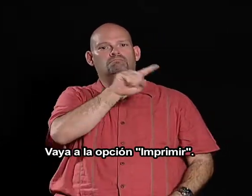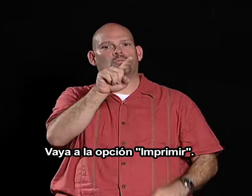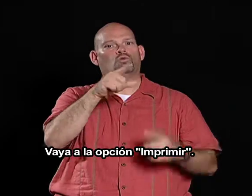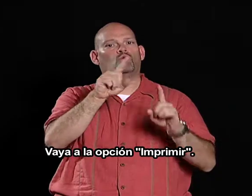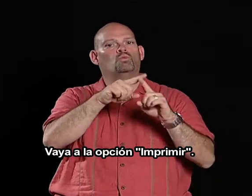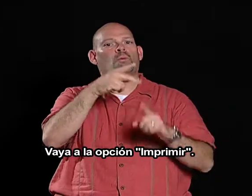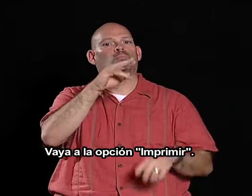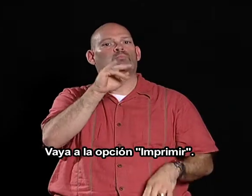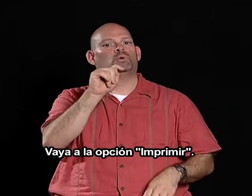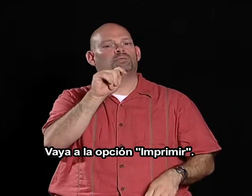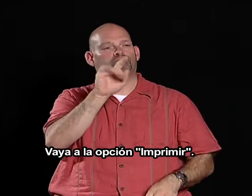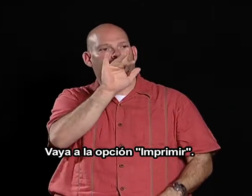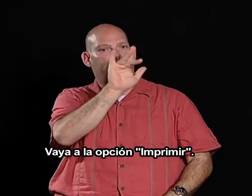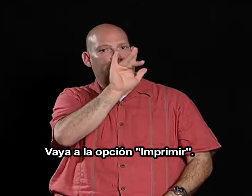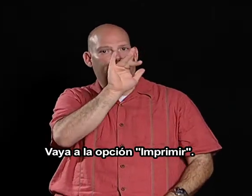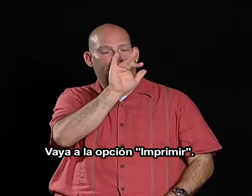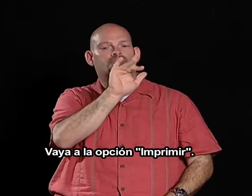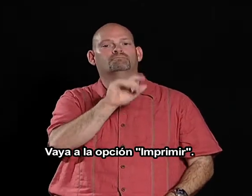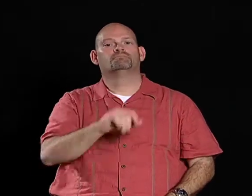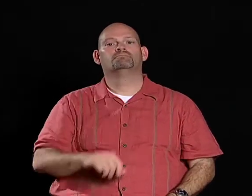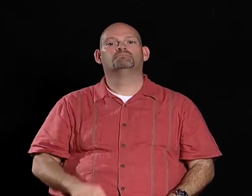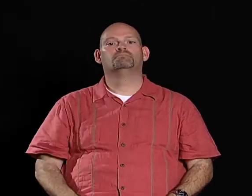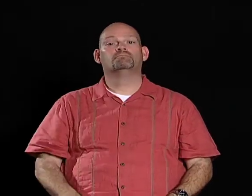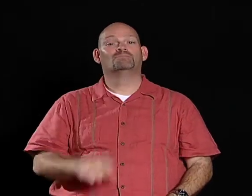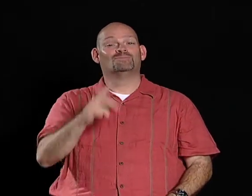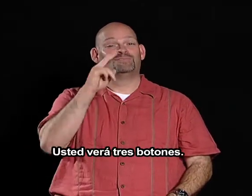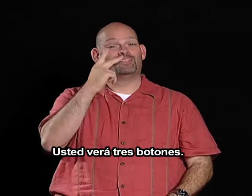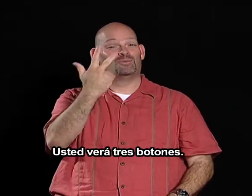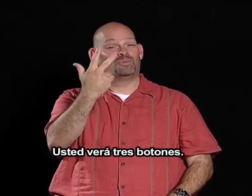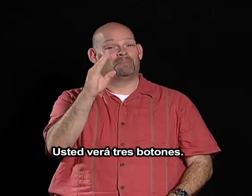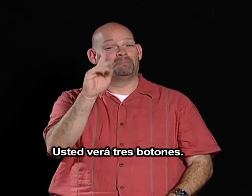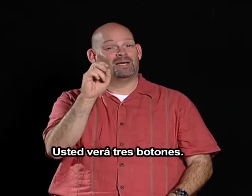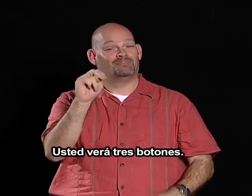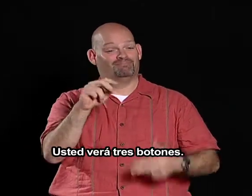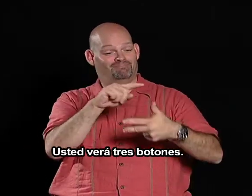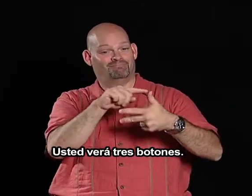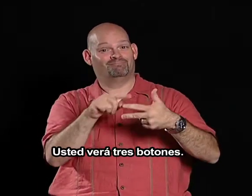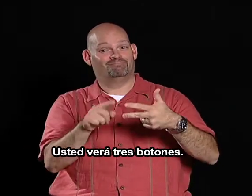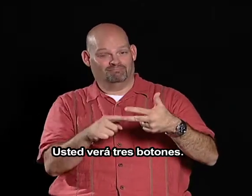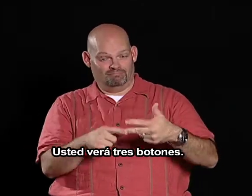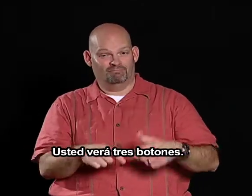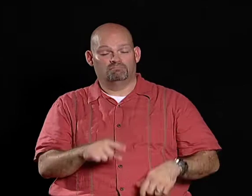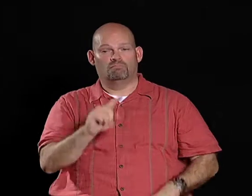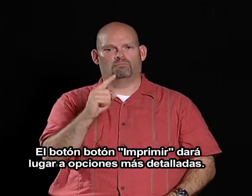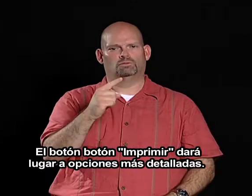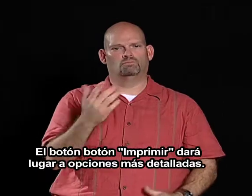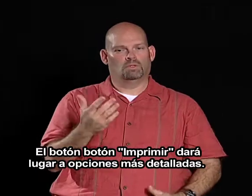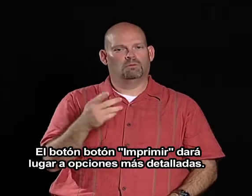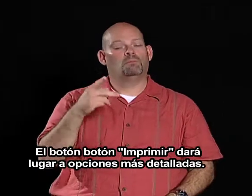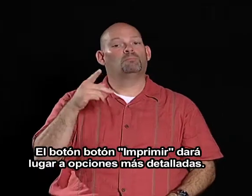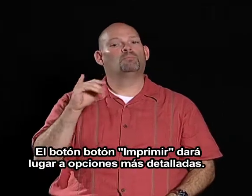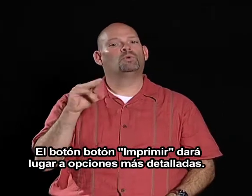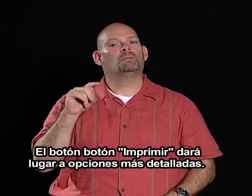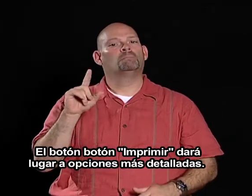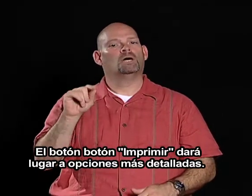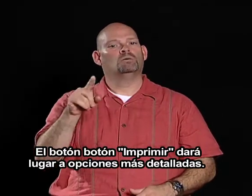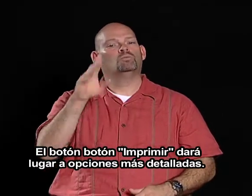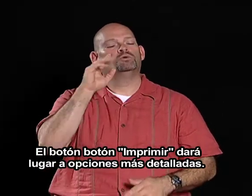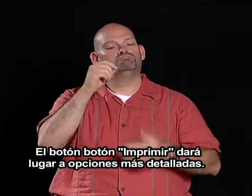the Print command. You will see 3 buttons. The Print button will lead to more